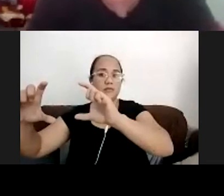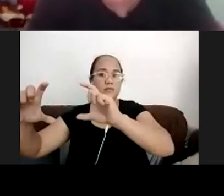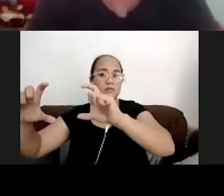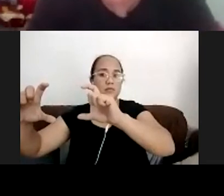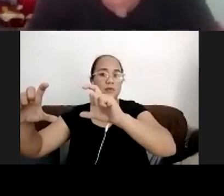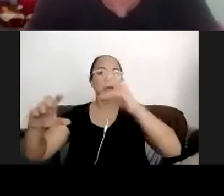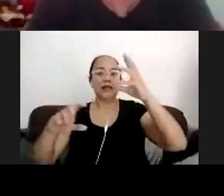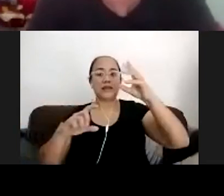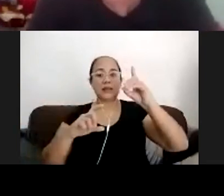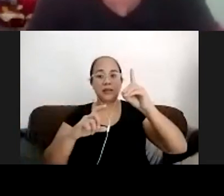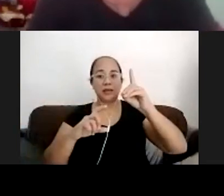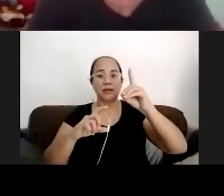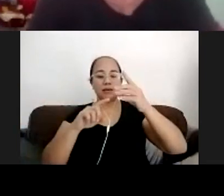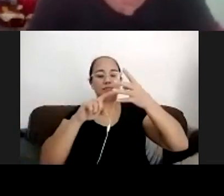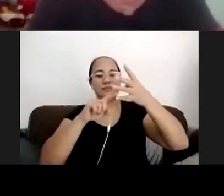D, none of the above.